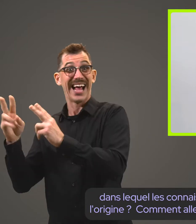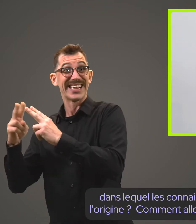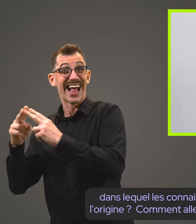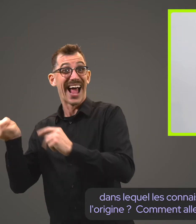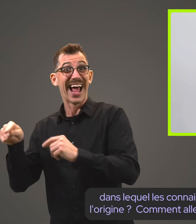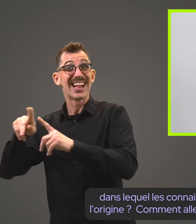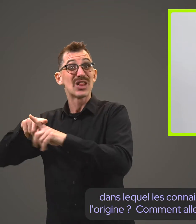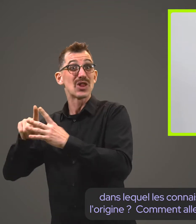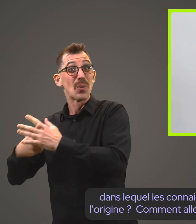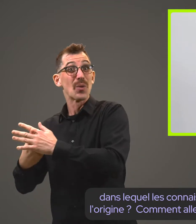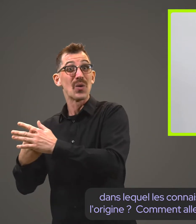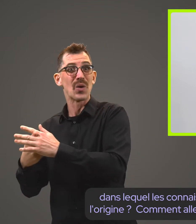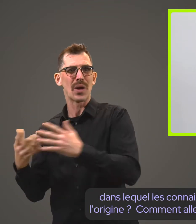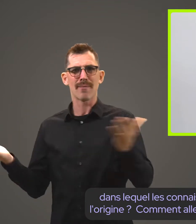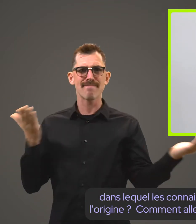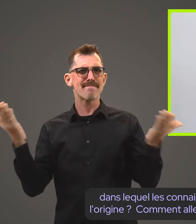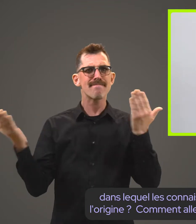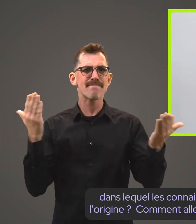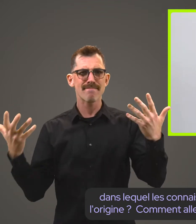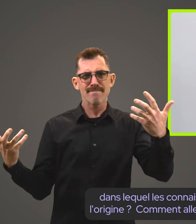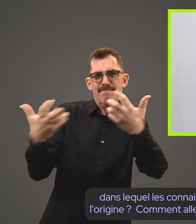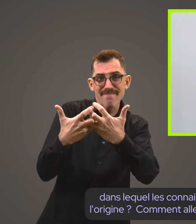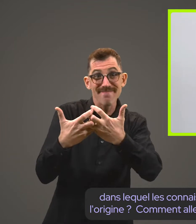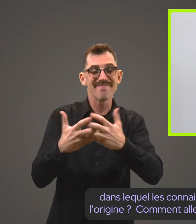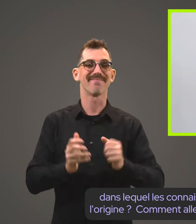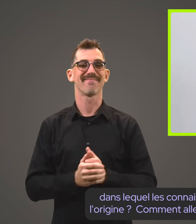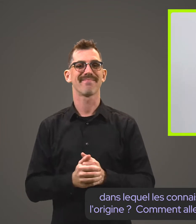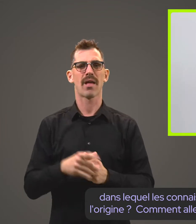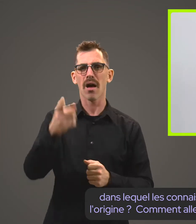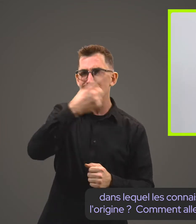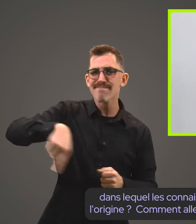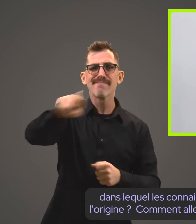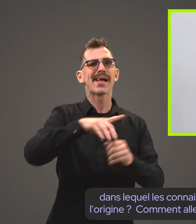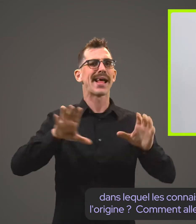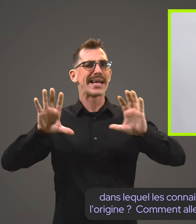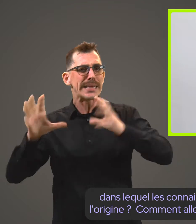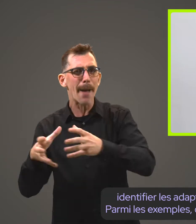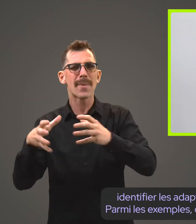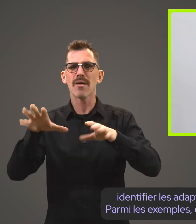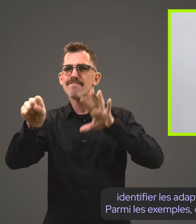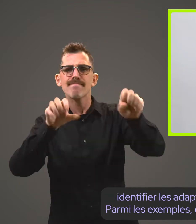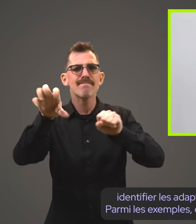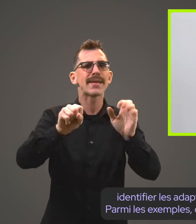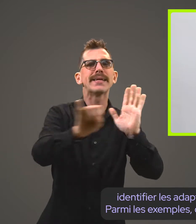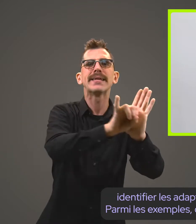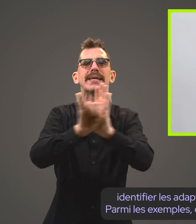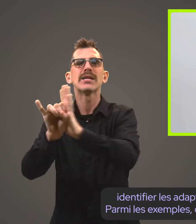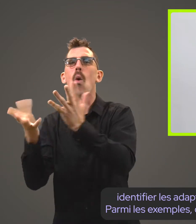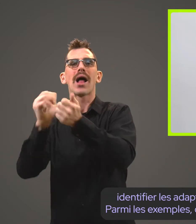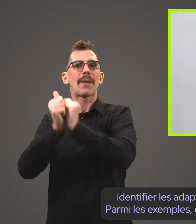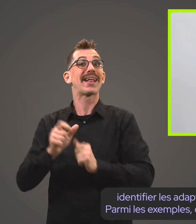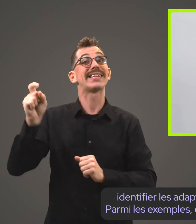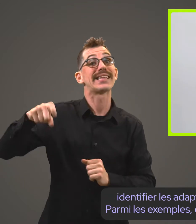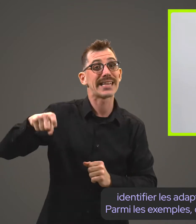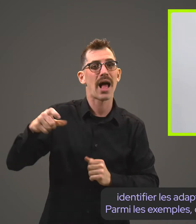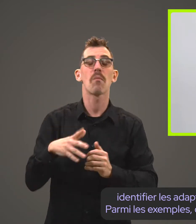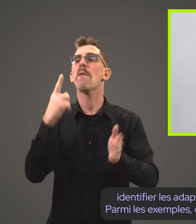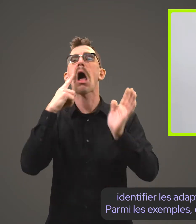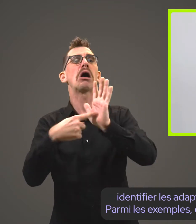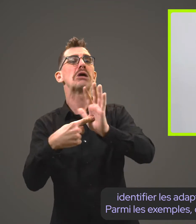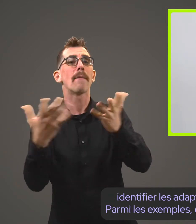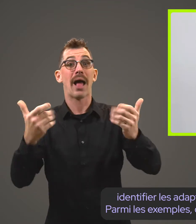in which the knowledge was originally created? How will you and your team identify any adaptations